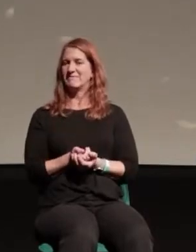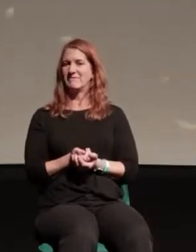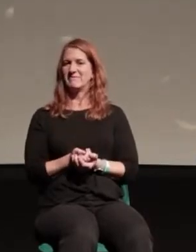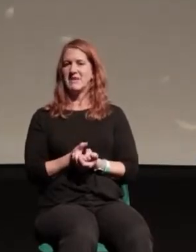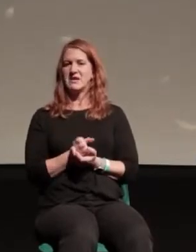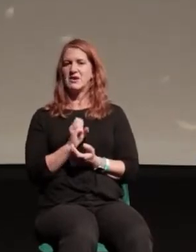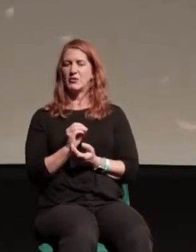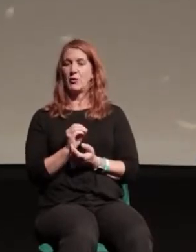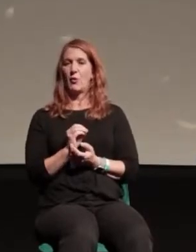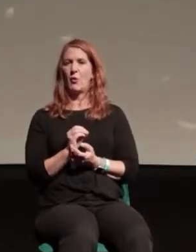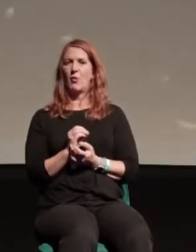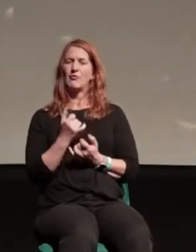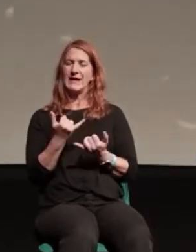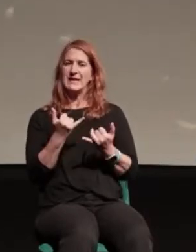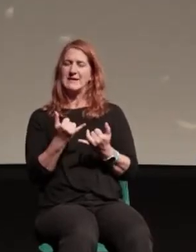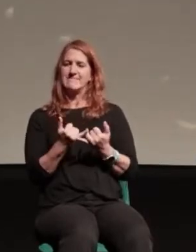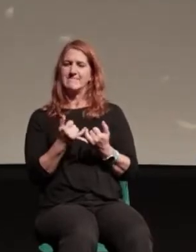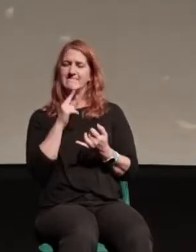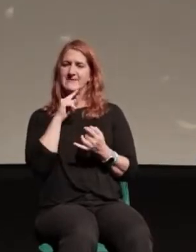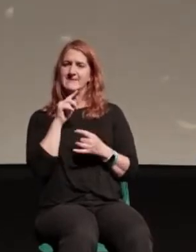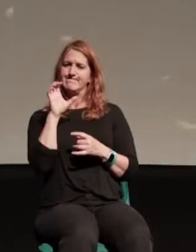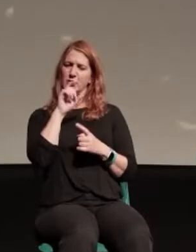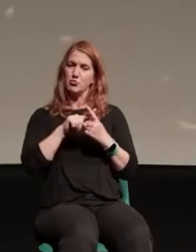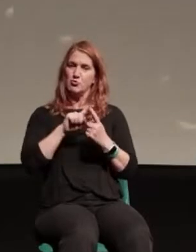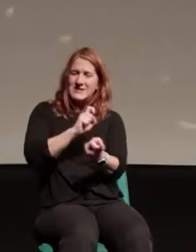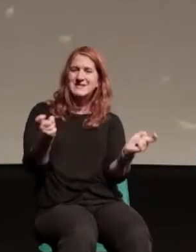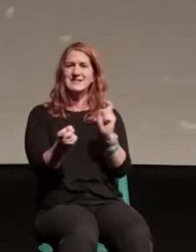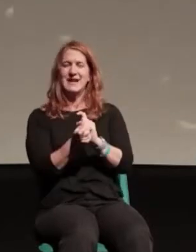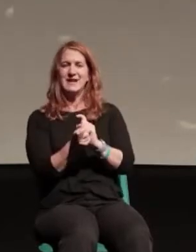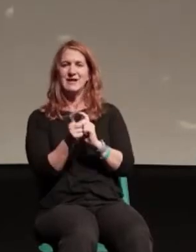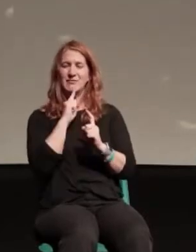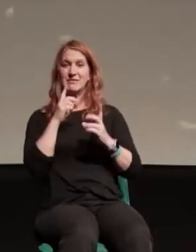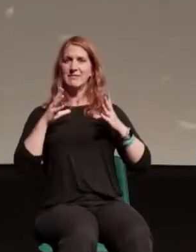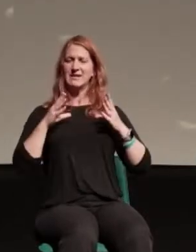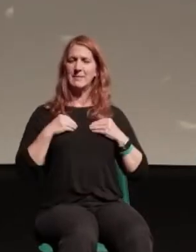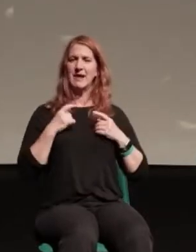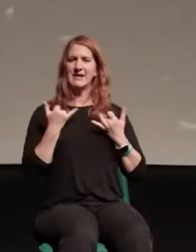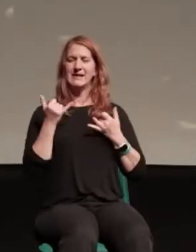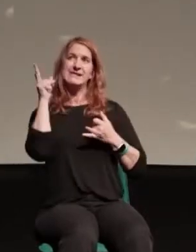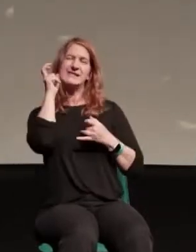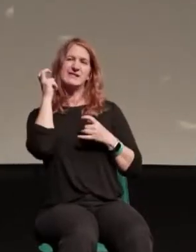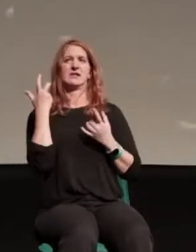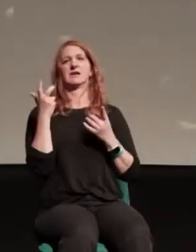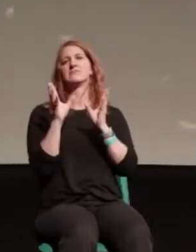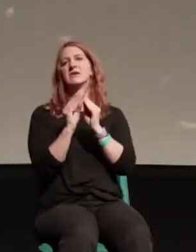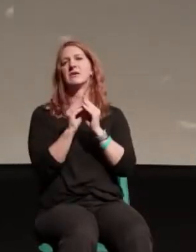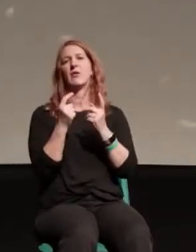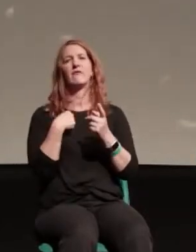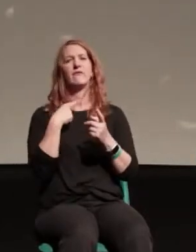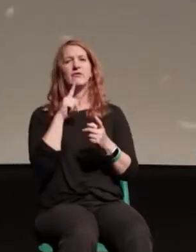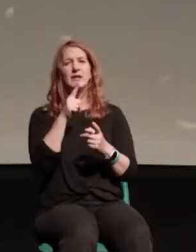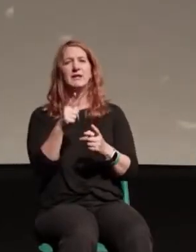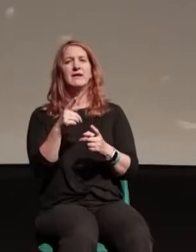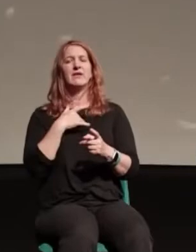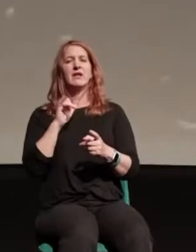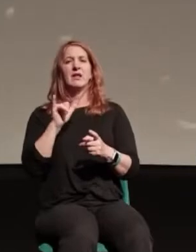So we're looking at changing to really embrace all of those things, because in these listening sessions, we were hearing that essentially filmmakers